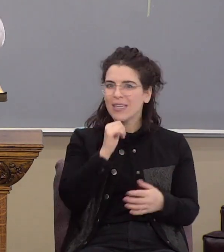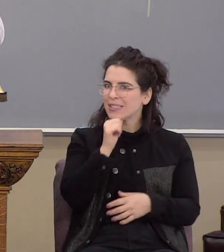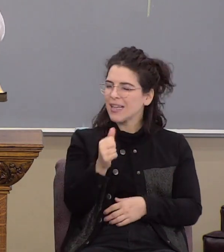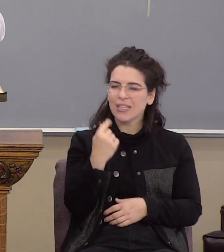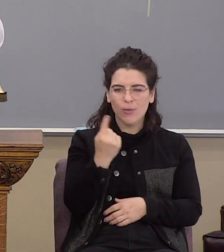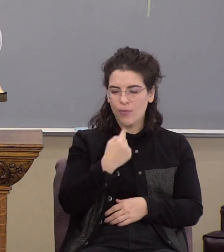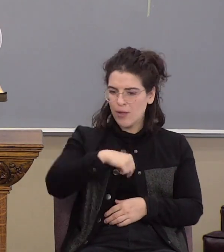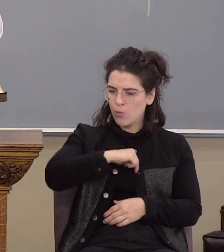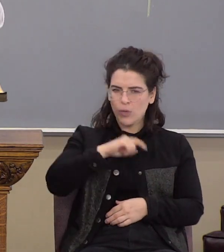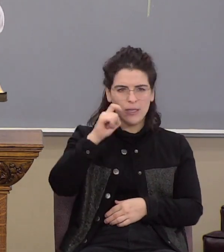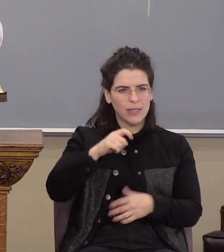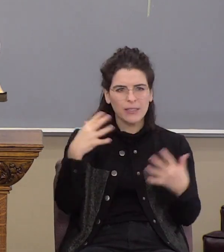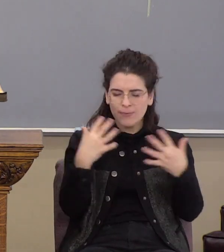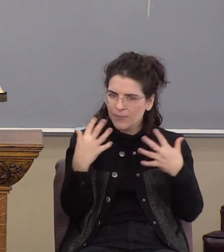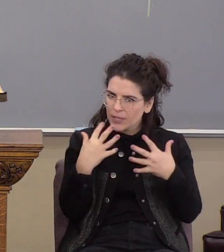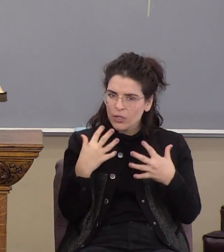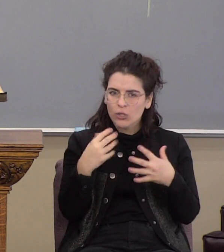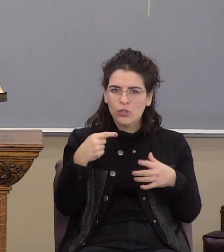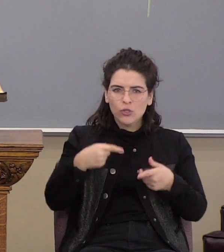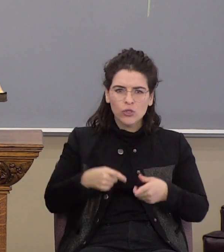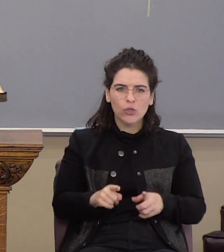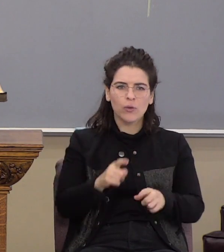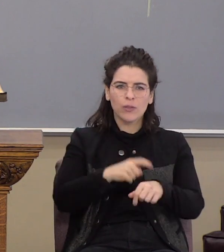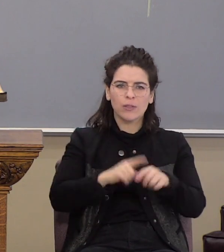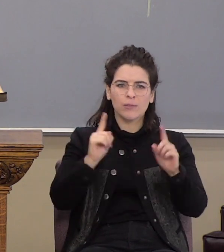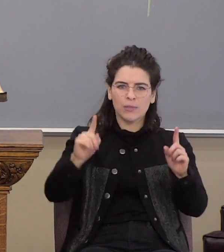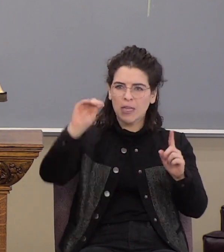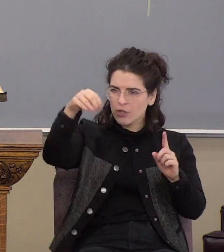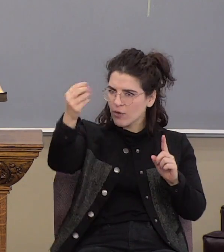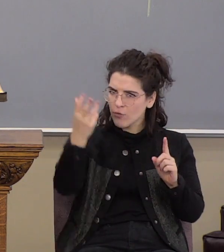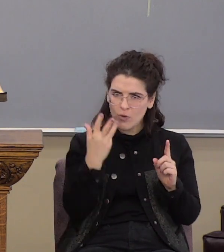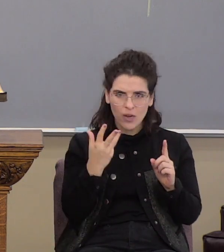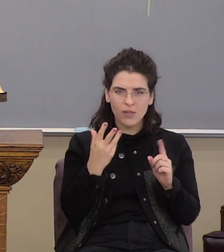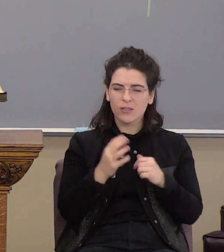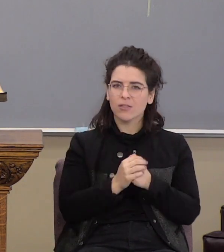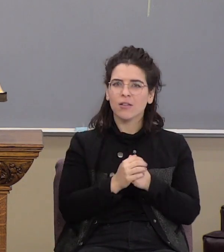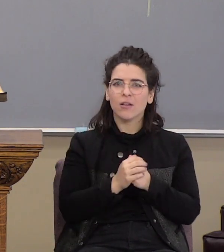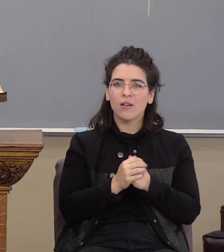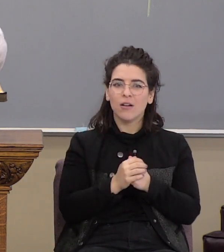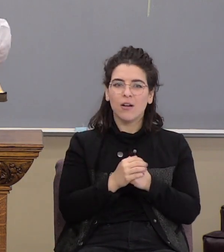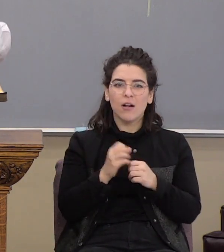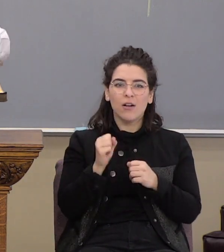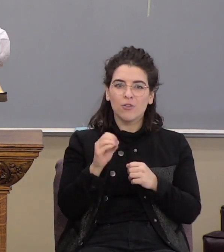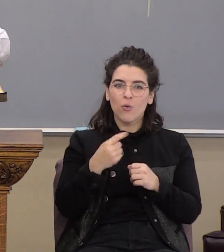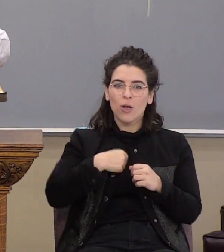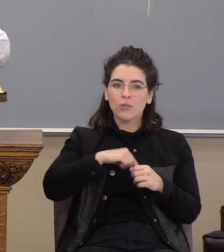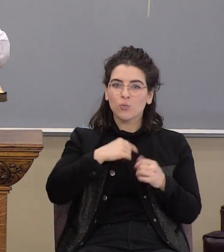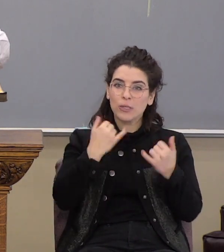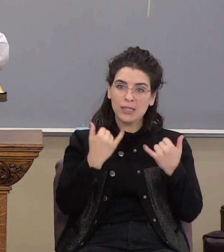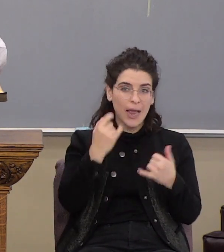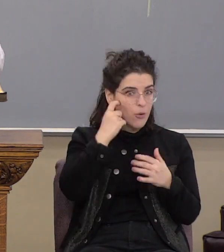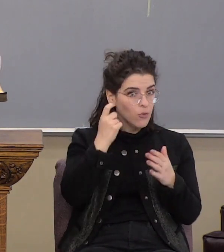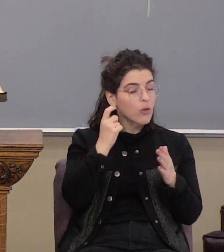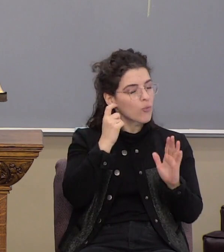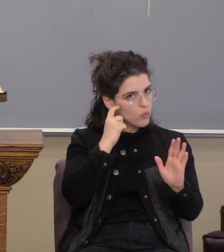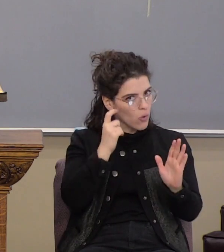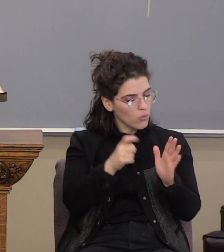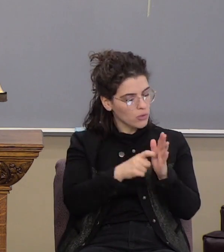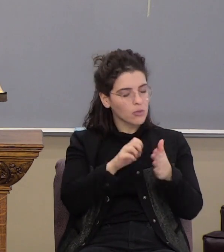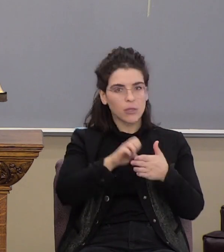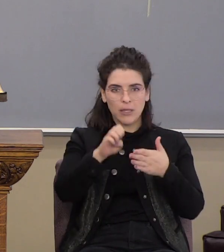we need to fear in this current dispensation of grace, okay? So, as we now notice the end of verse